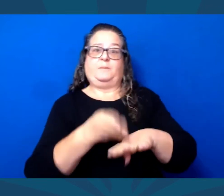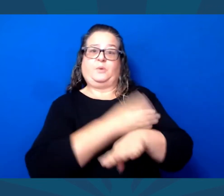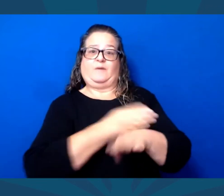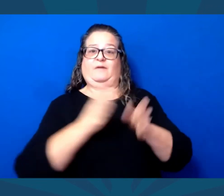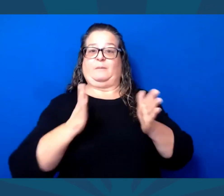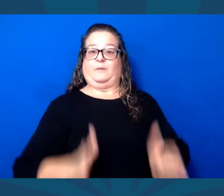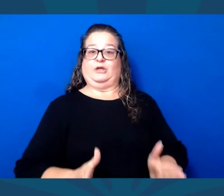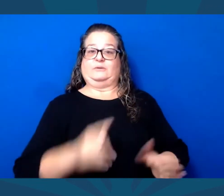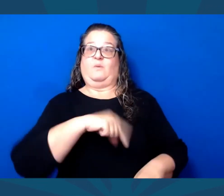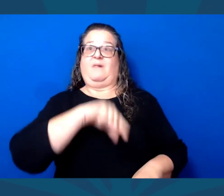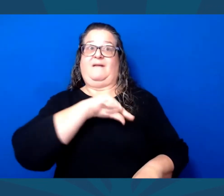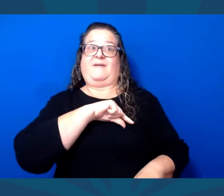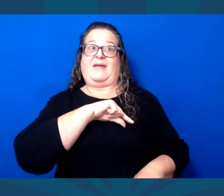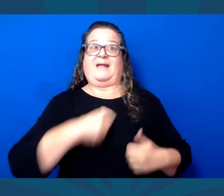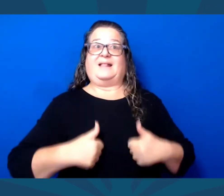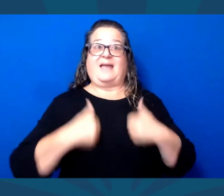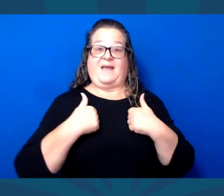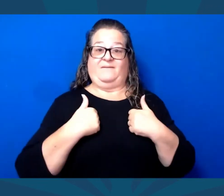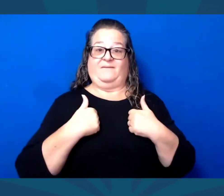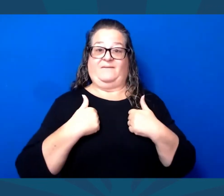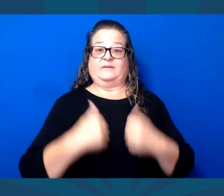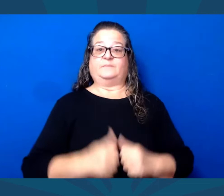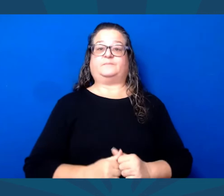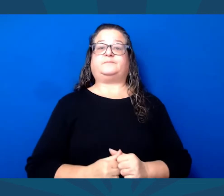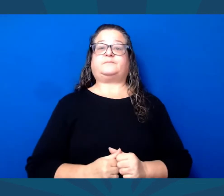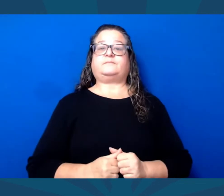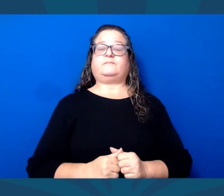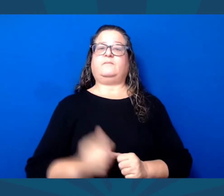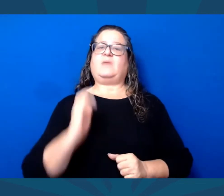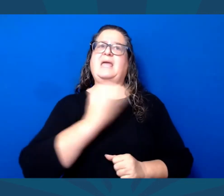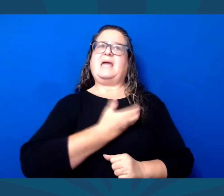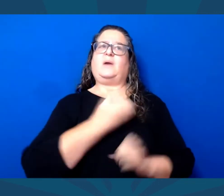and therefore improve a person's quality of life.